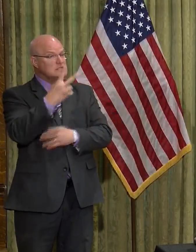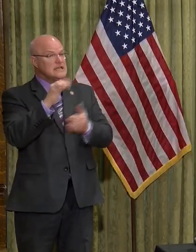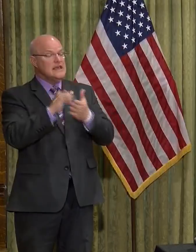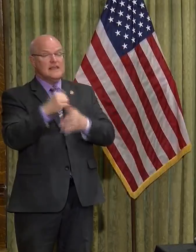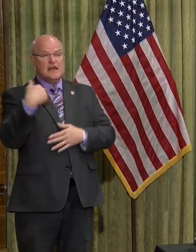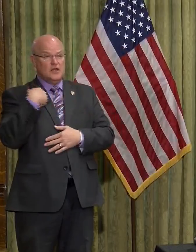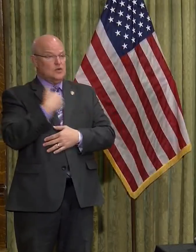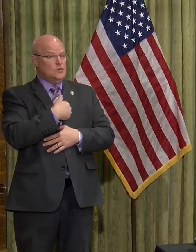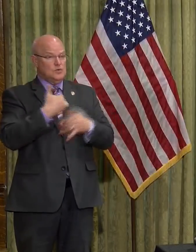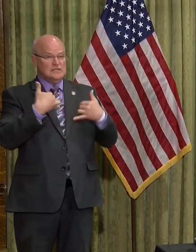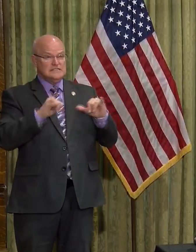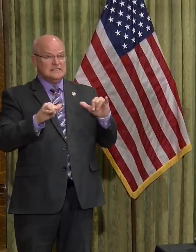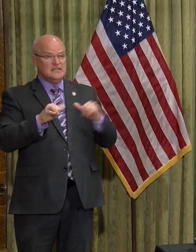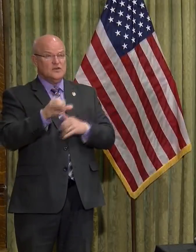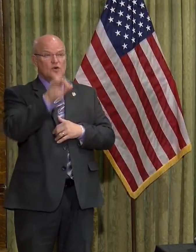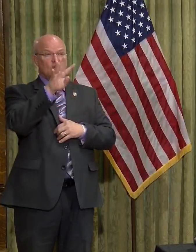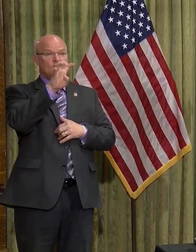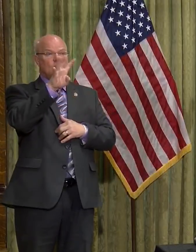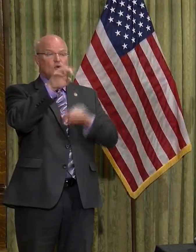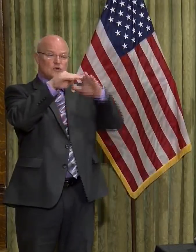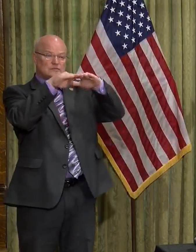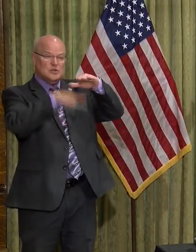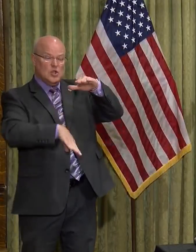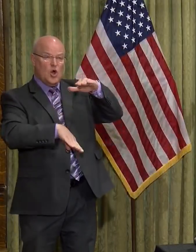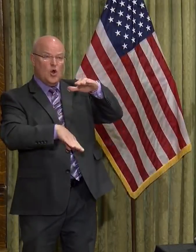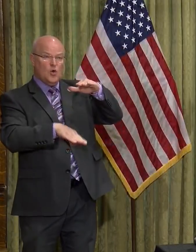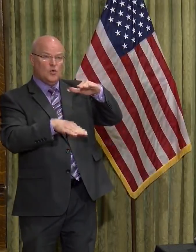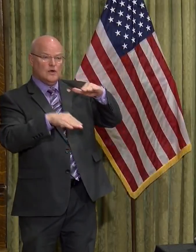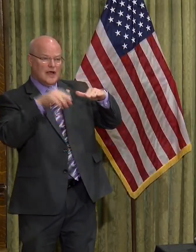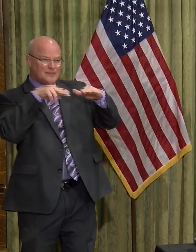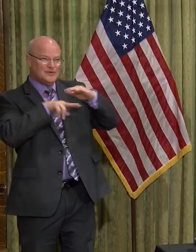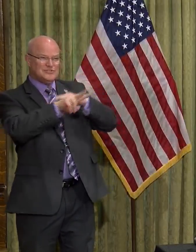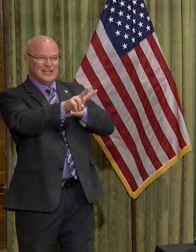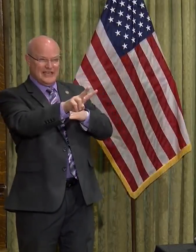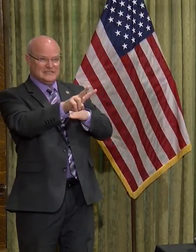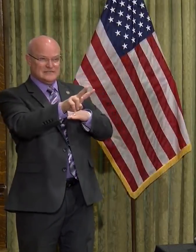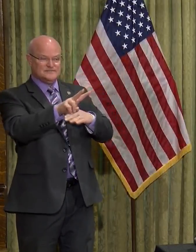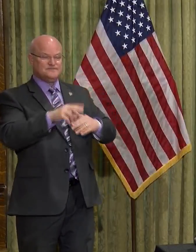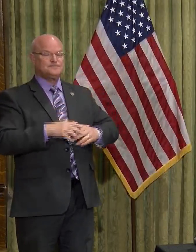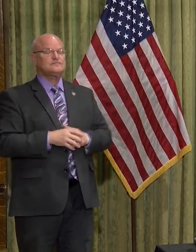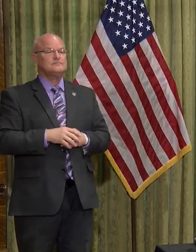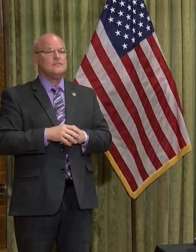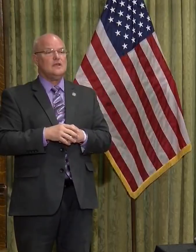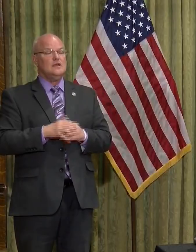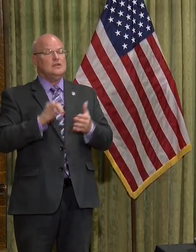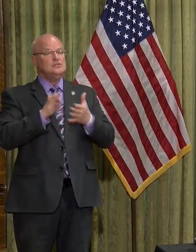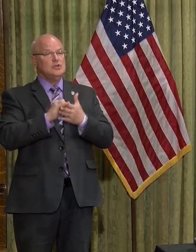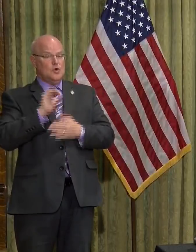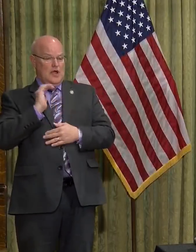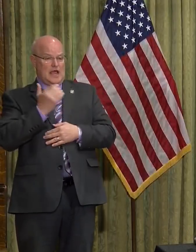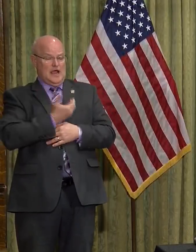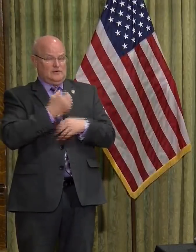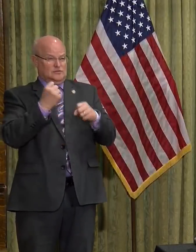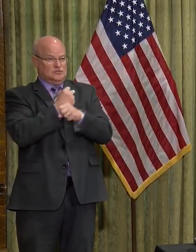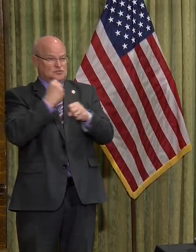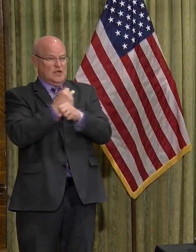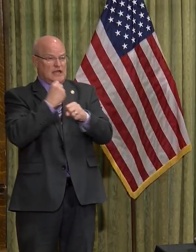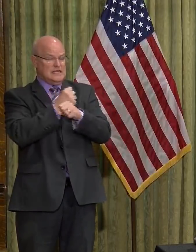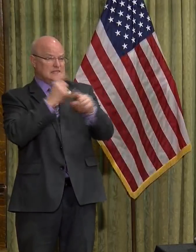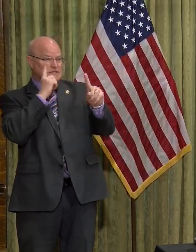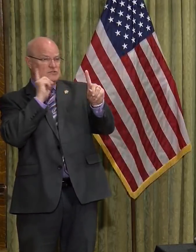that we're over 400 less than what we were projecting at this time. And so the strategy of a